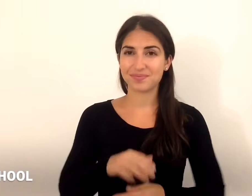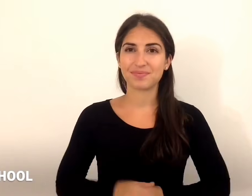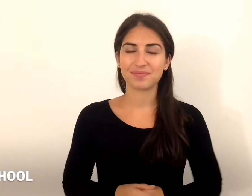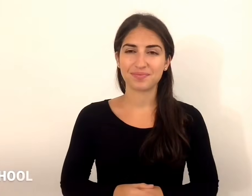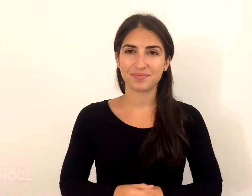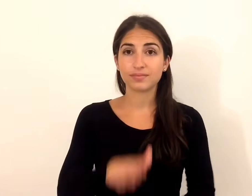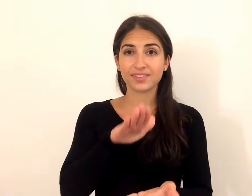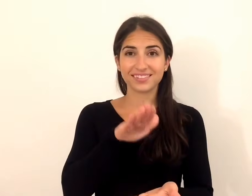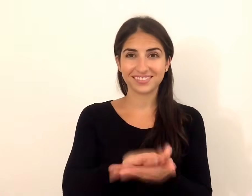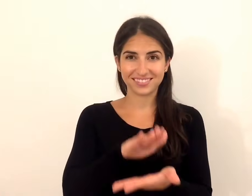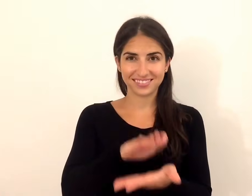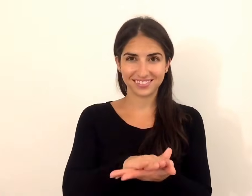School.